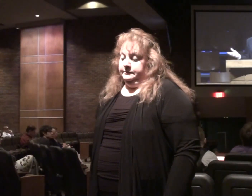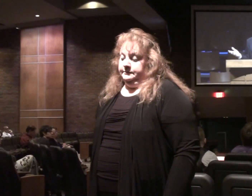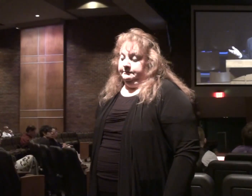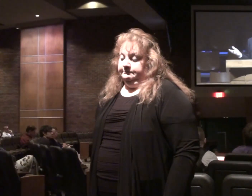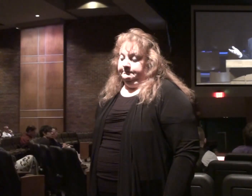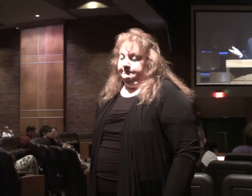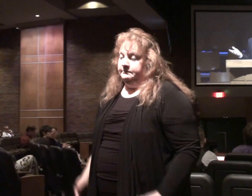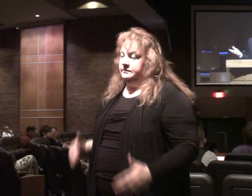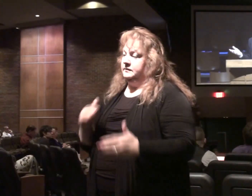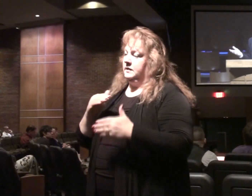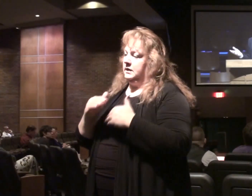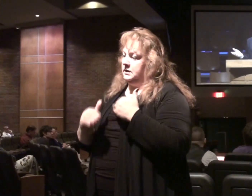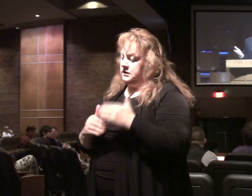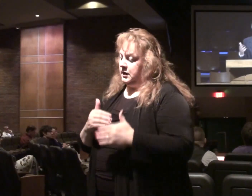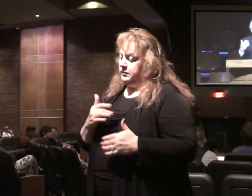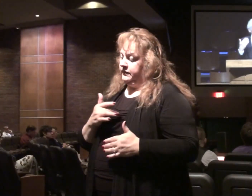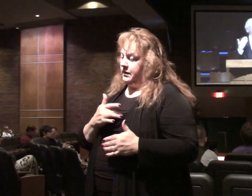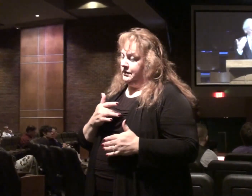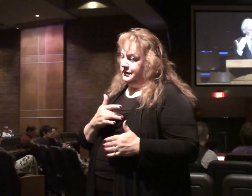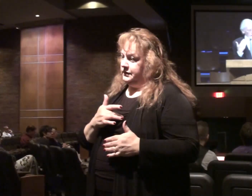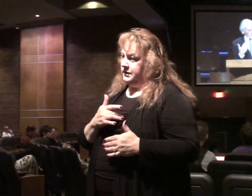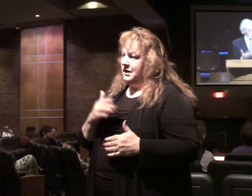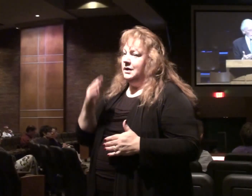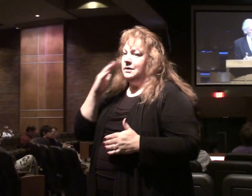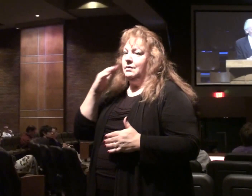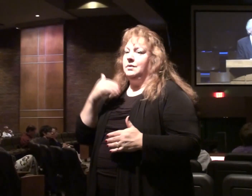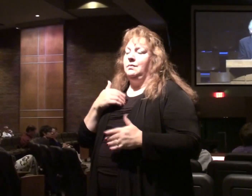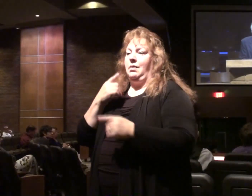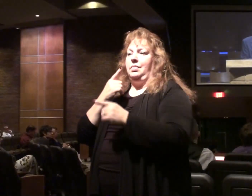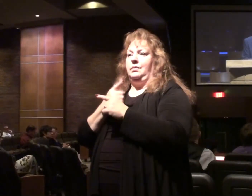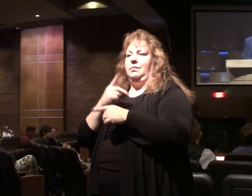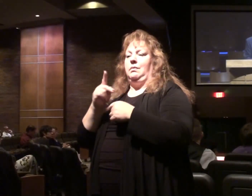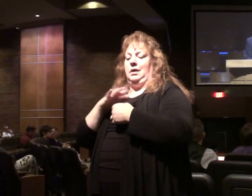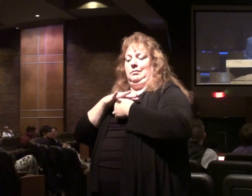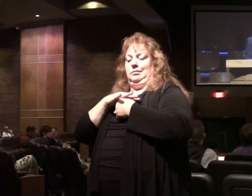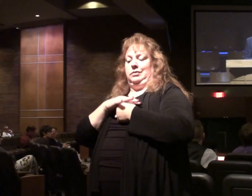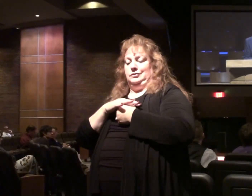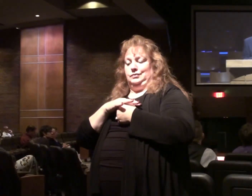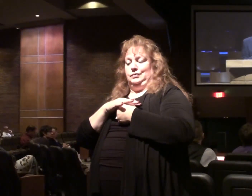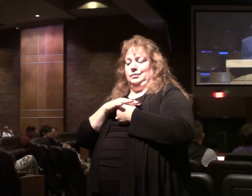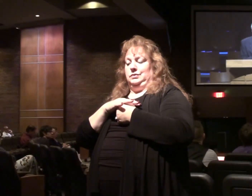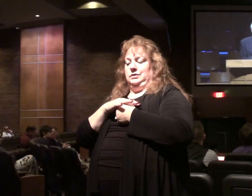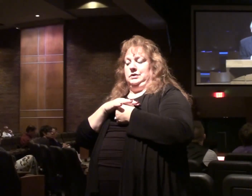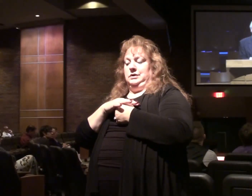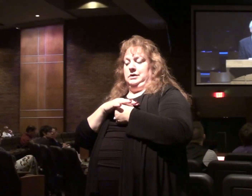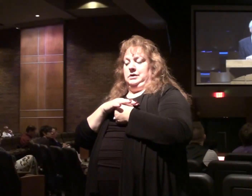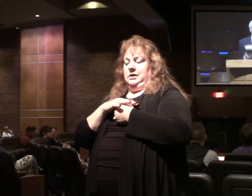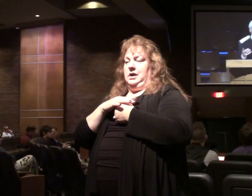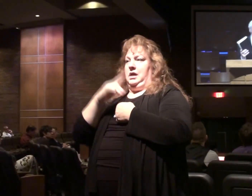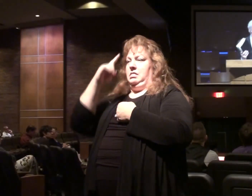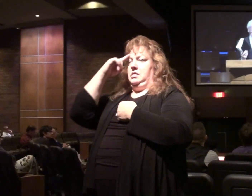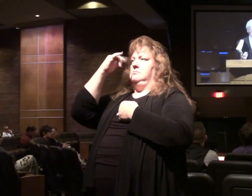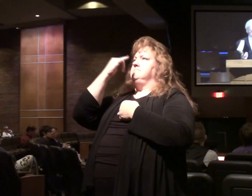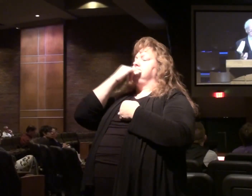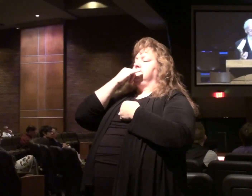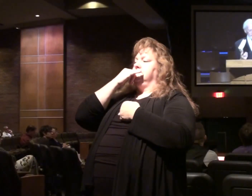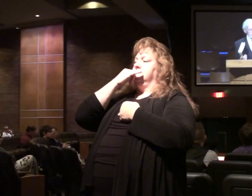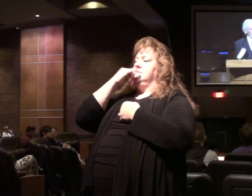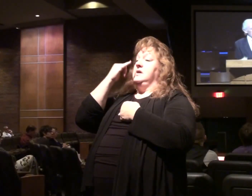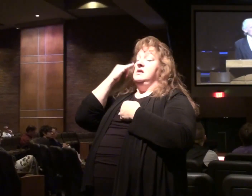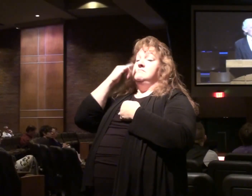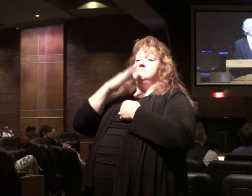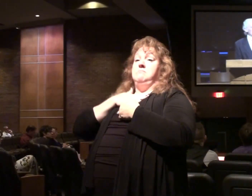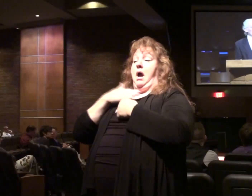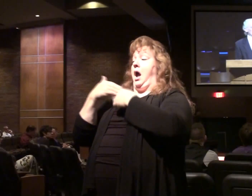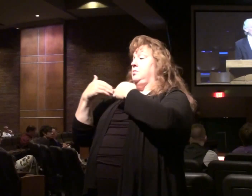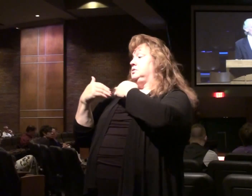Kind of heart. You know, we want to have the right kind of pressure and not take upon ourselves the wrong kind. If I take it as